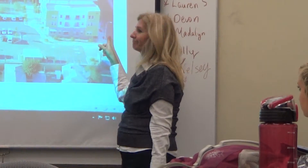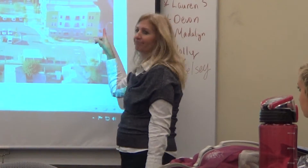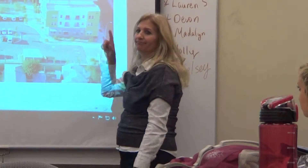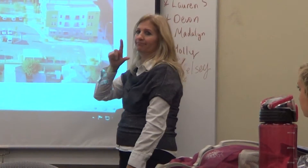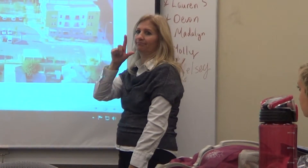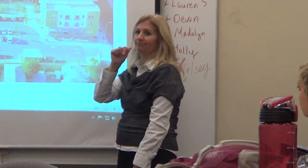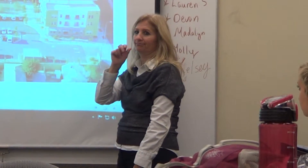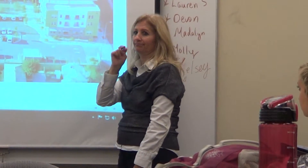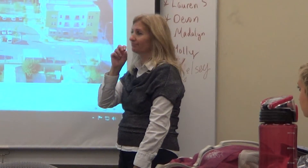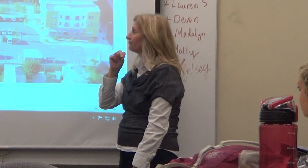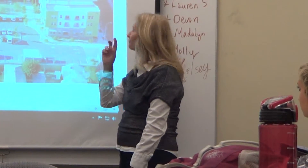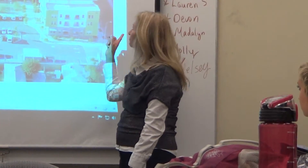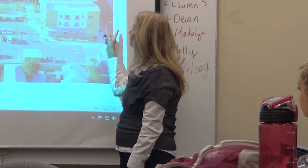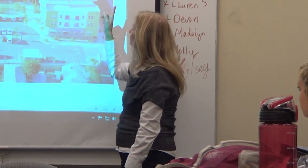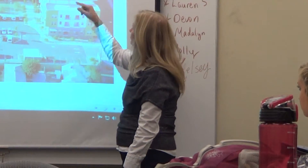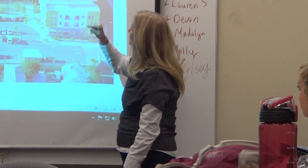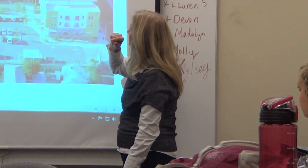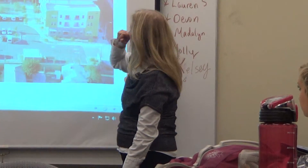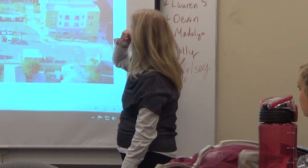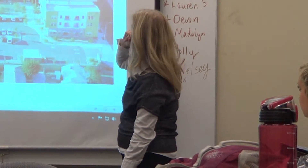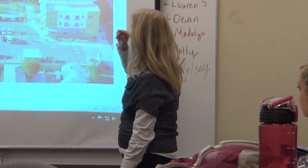And this road is Langdon.